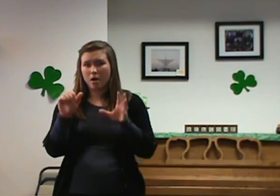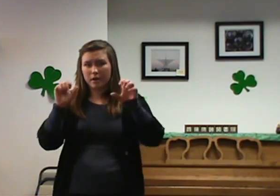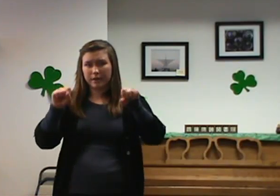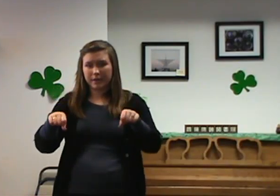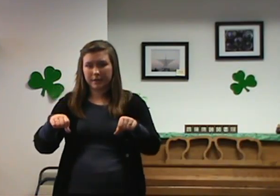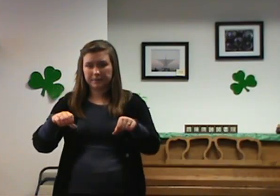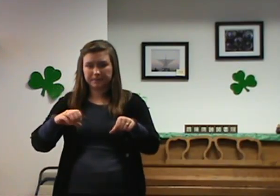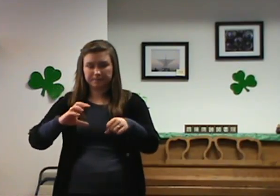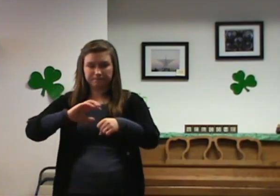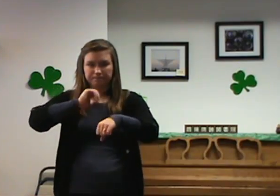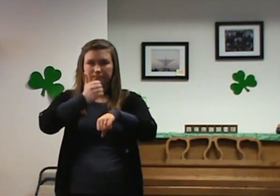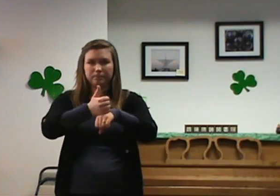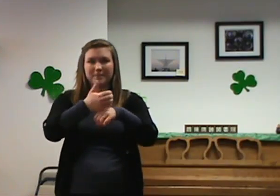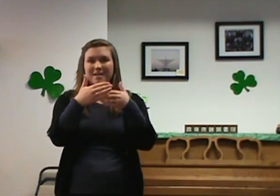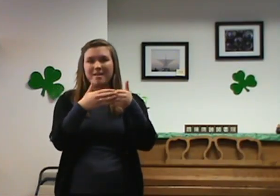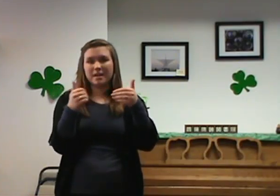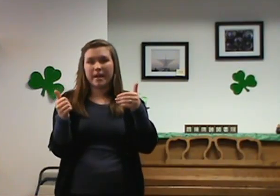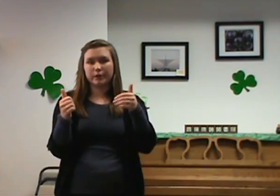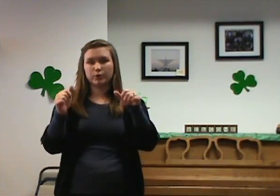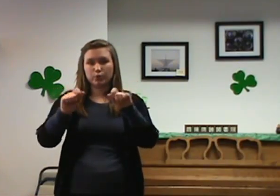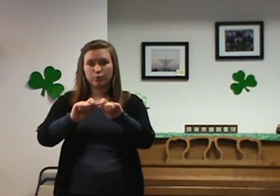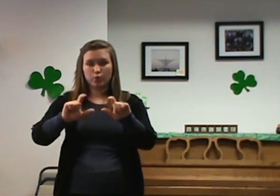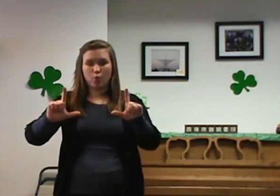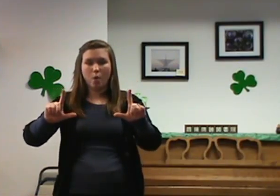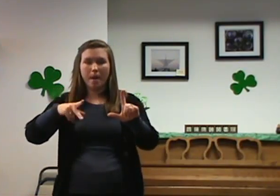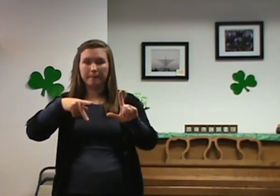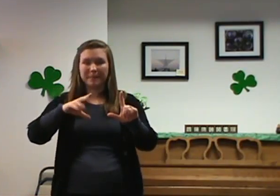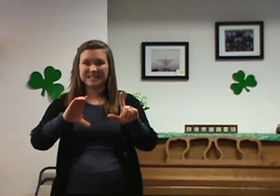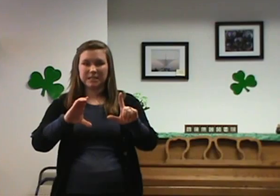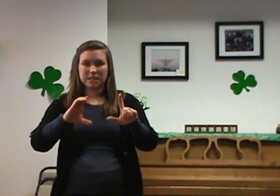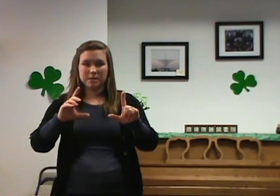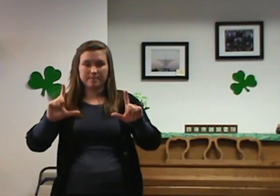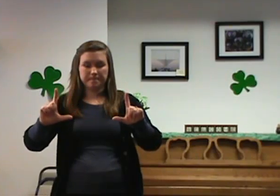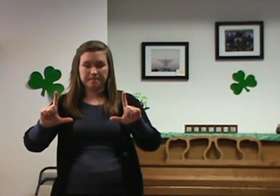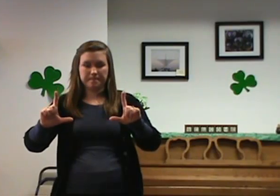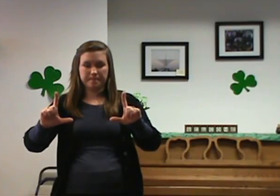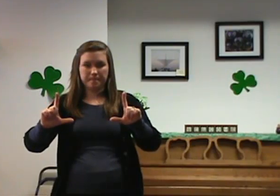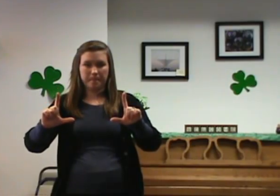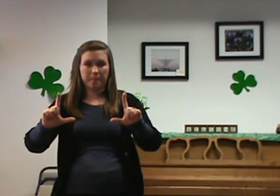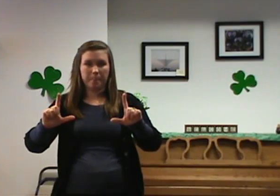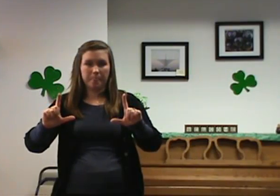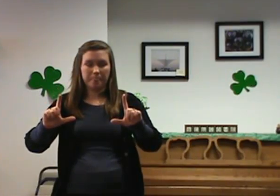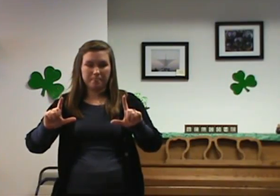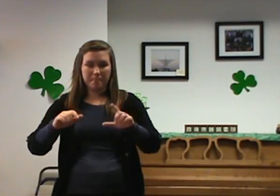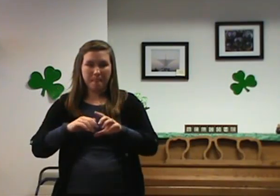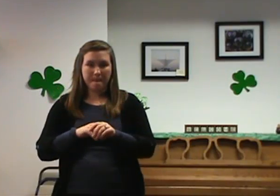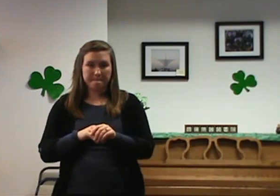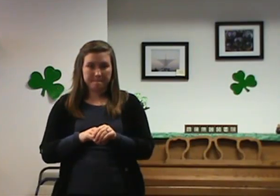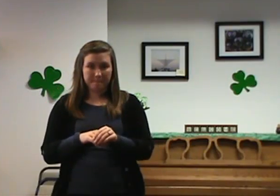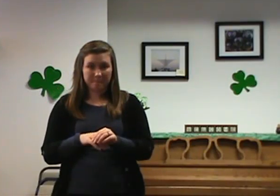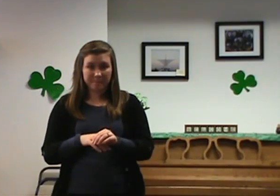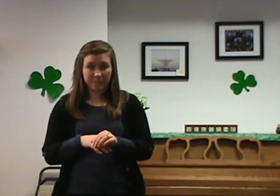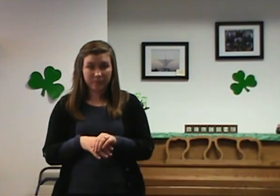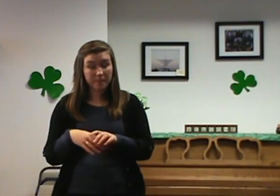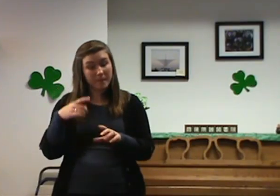that they suggest for students because they can turn it to the blackboard and zoom that in and put it right on their laptop in front of